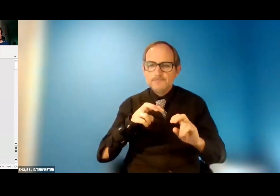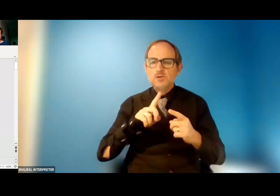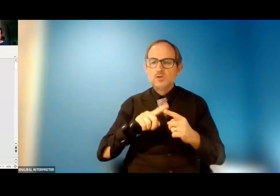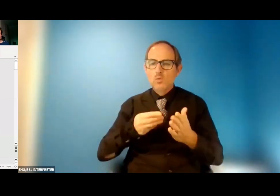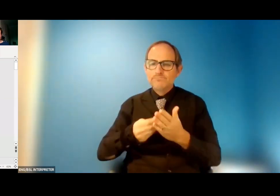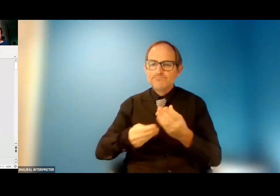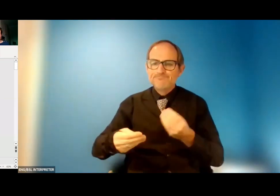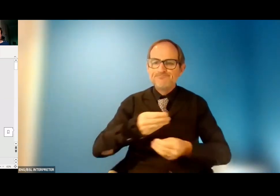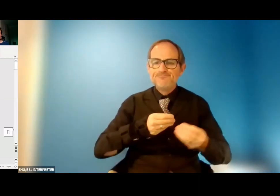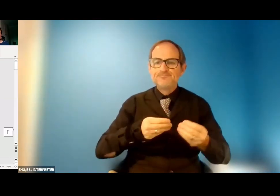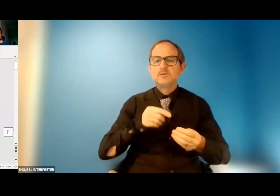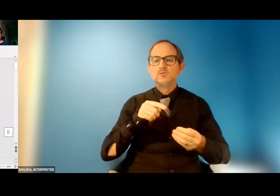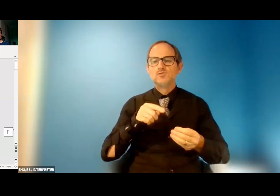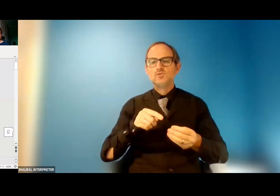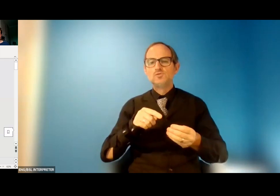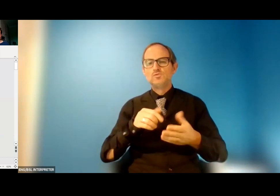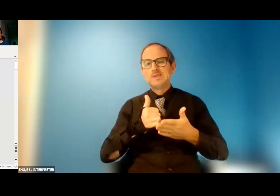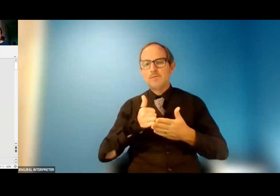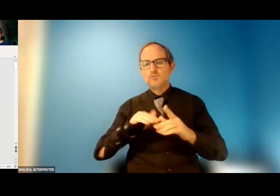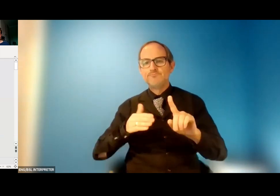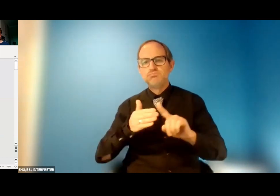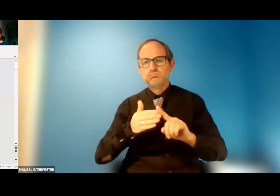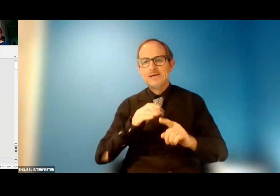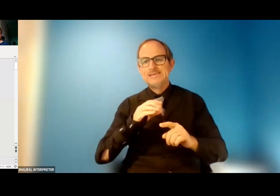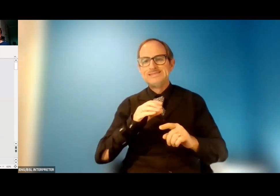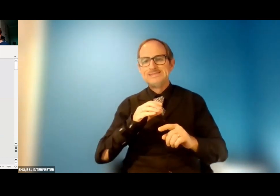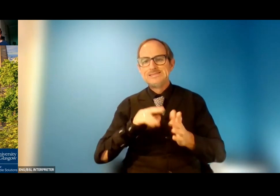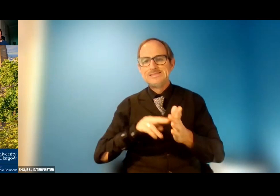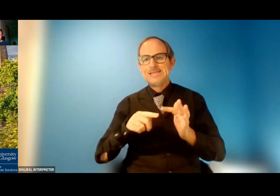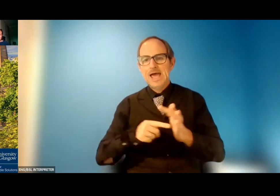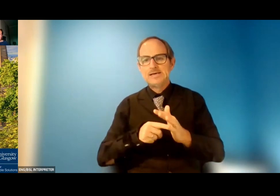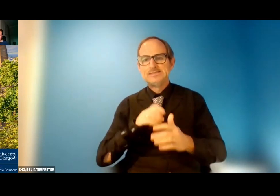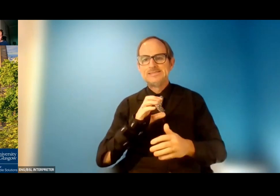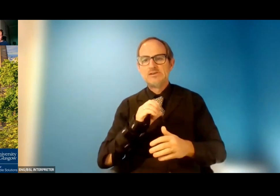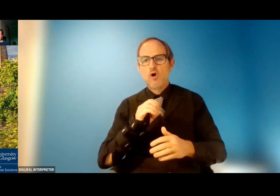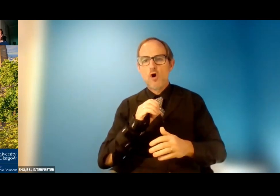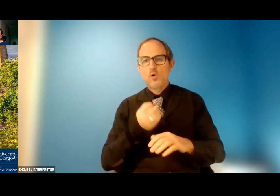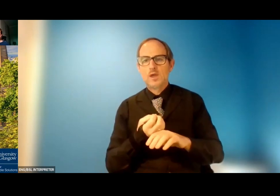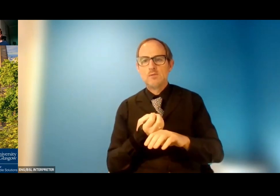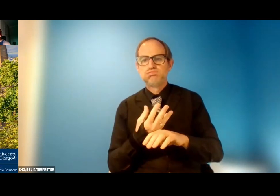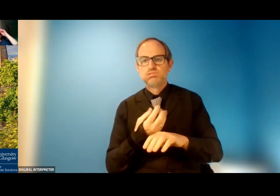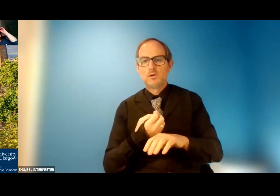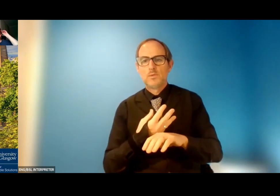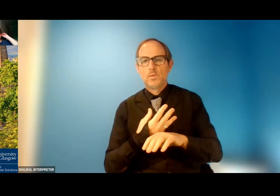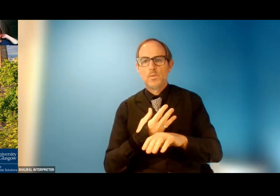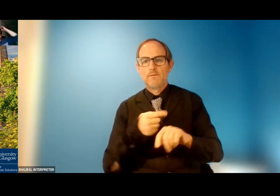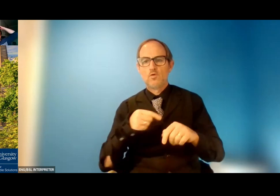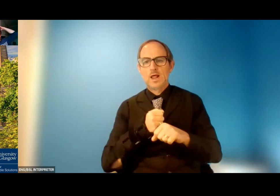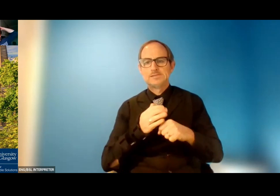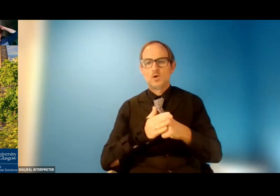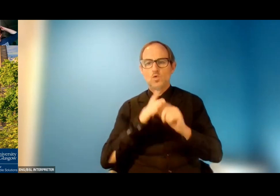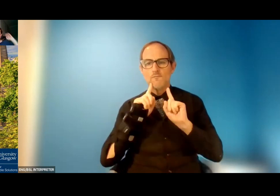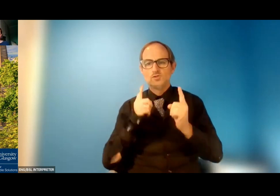transition to net zero. Annika, the floor is yours. Thank you very